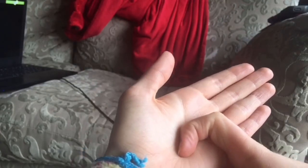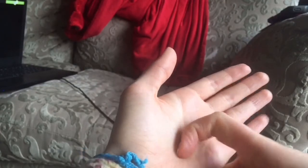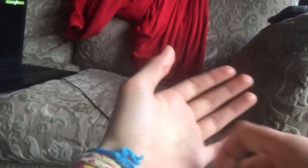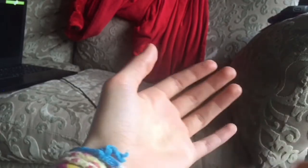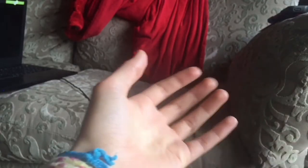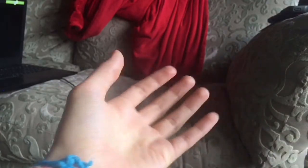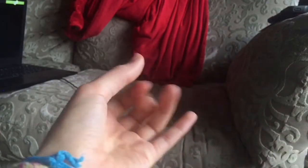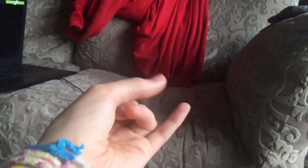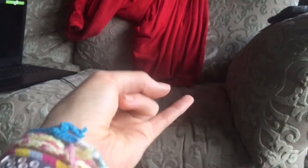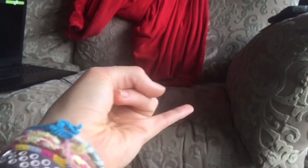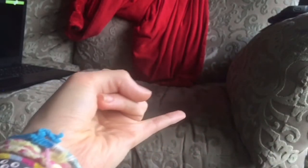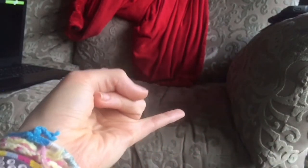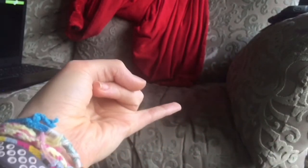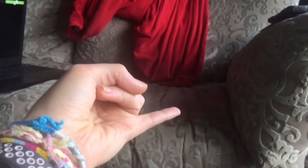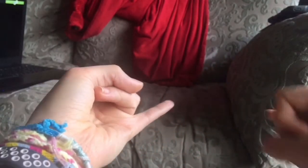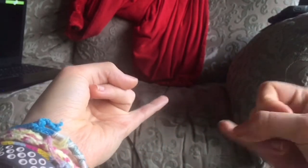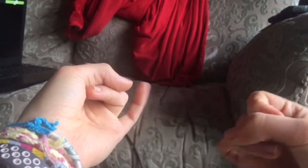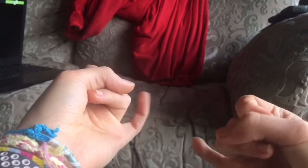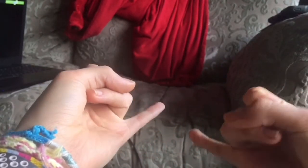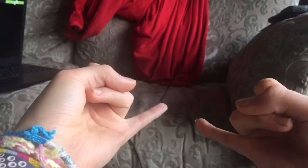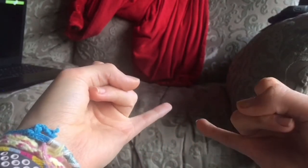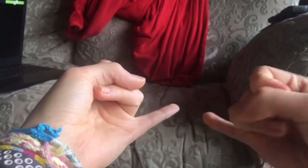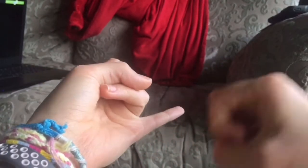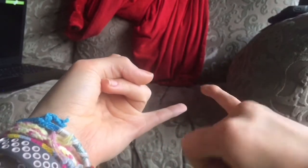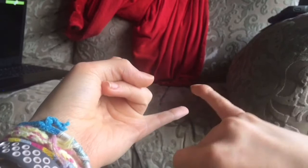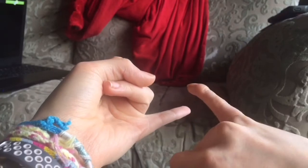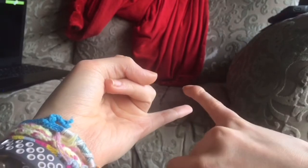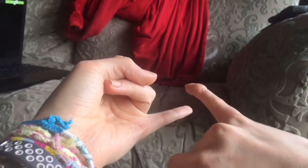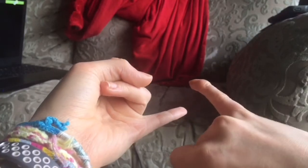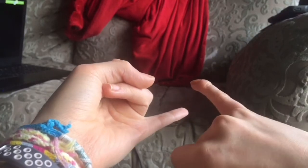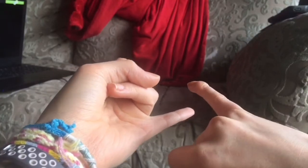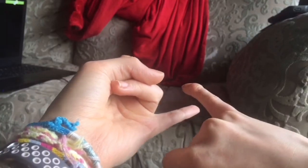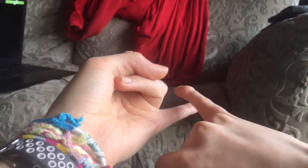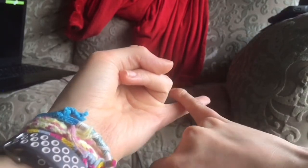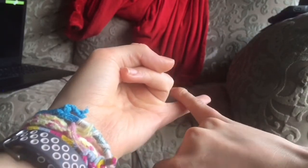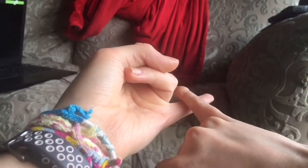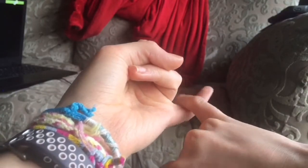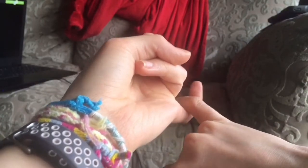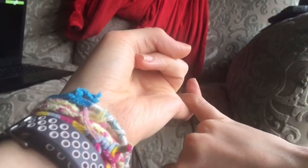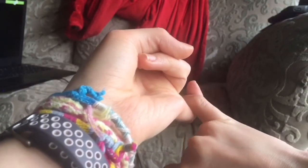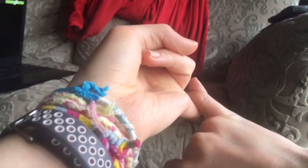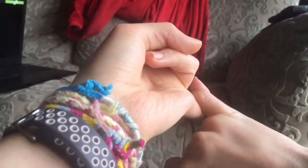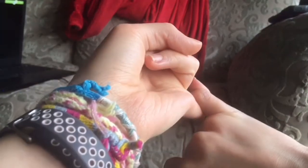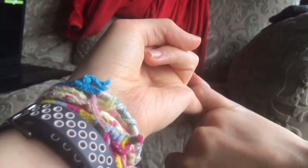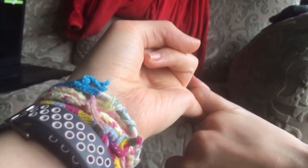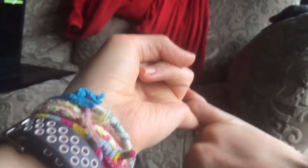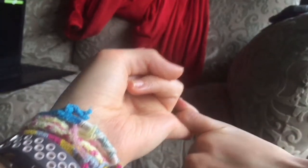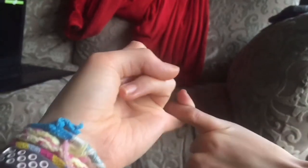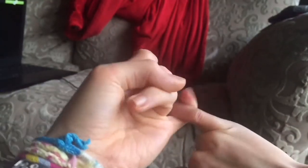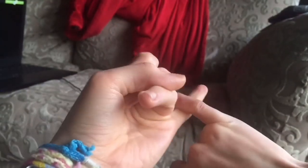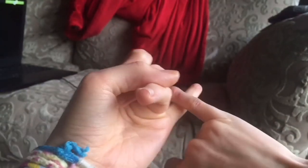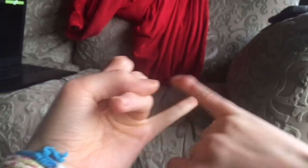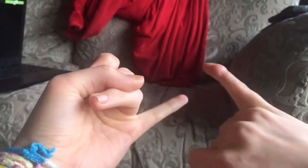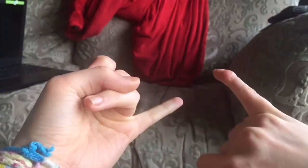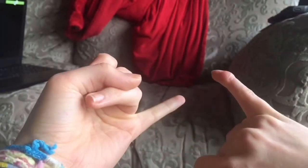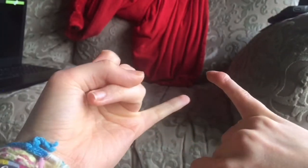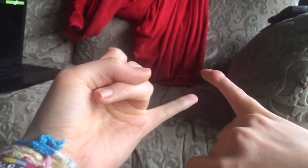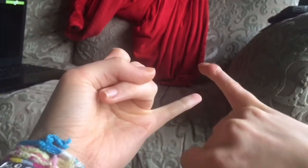Then for S, we're going to take our pinky fingers. And what we're going to do is we're going to get our right one and lay it on top. And they're going to link fingers. So you